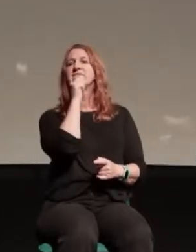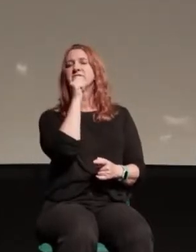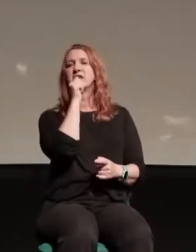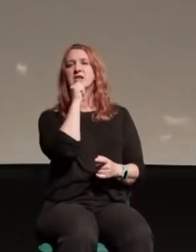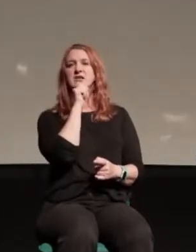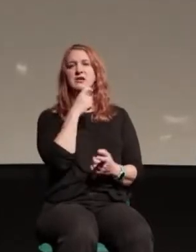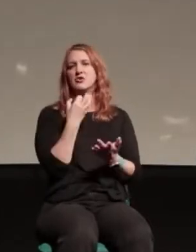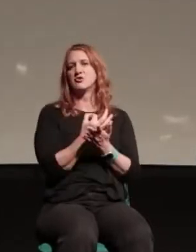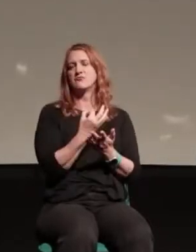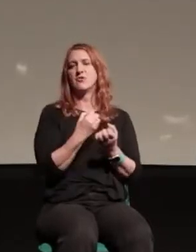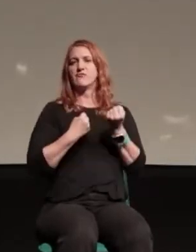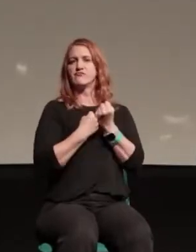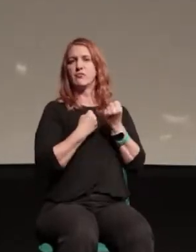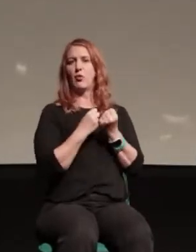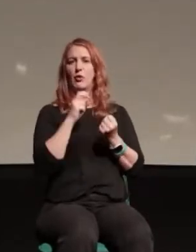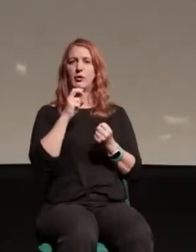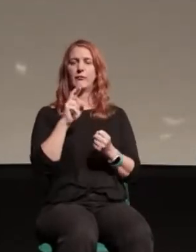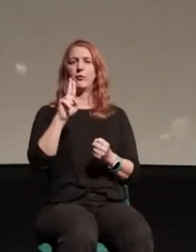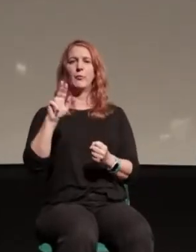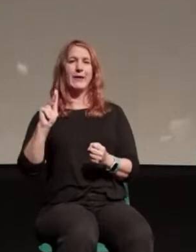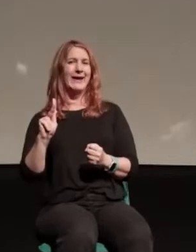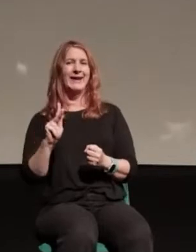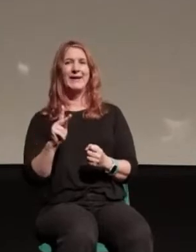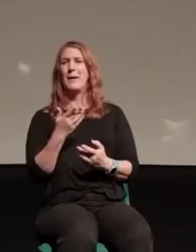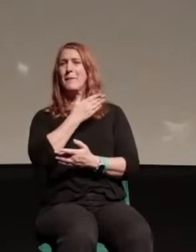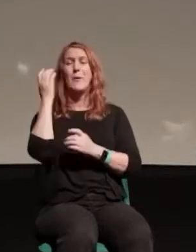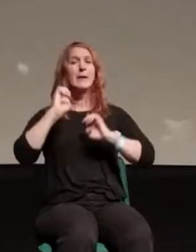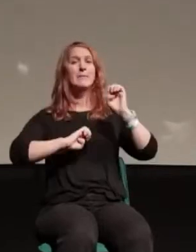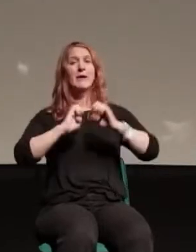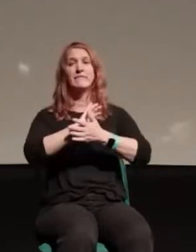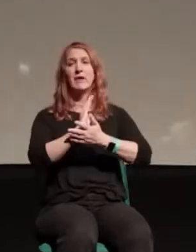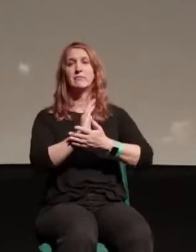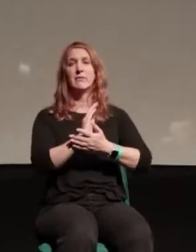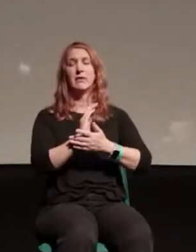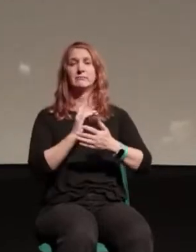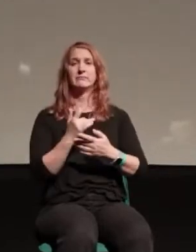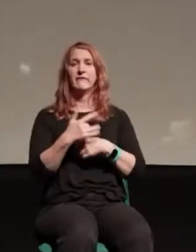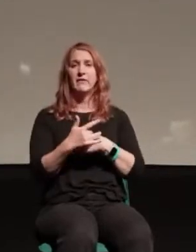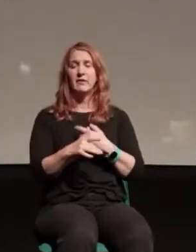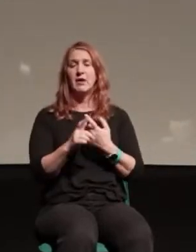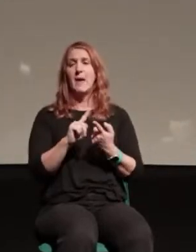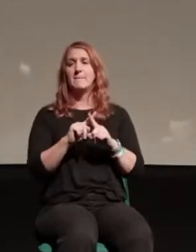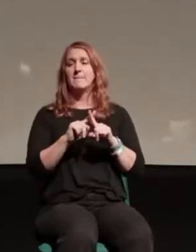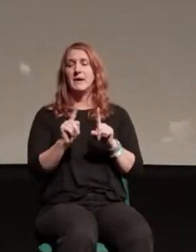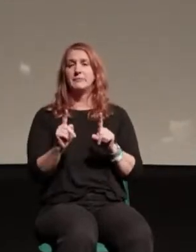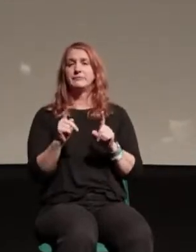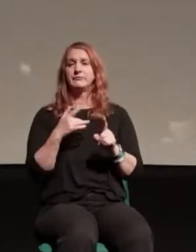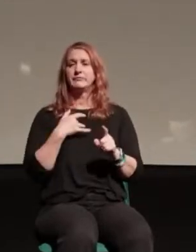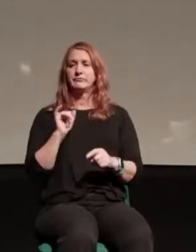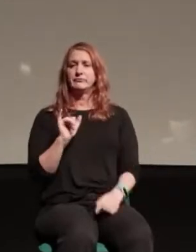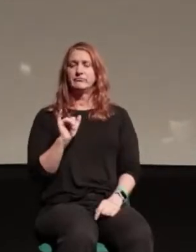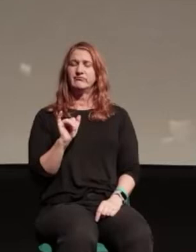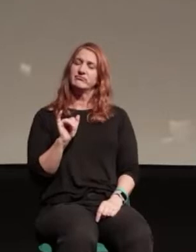longer has any mandate for experimental films. So I think that in this sense, kind